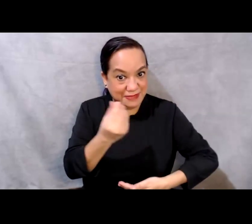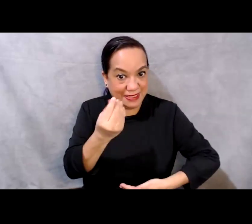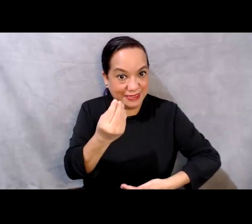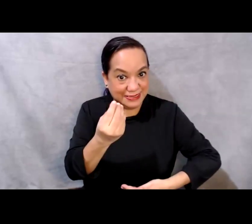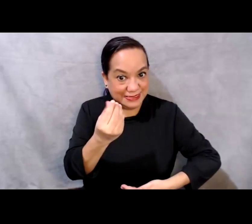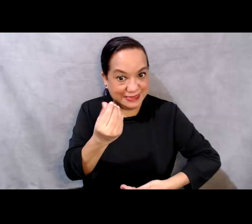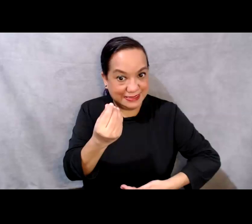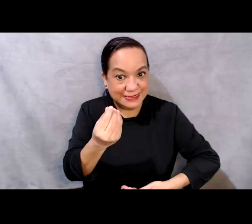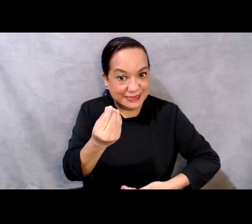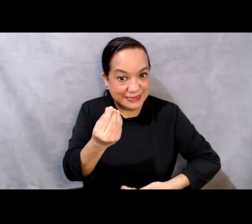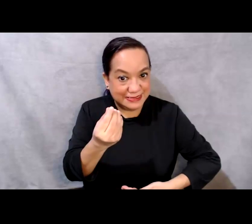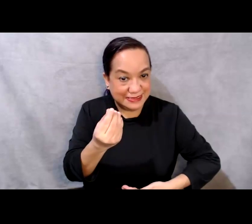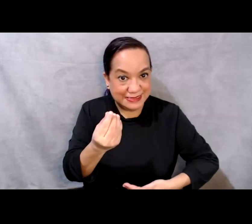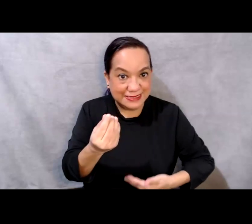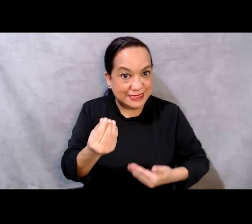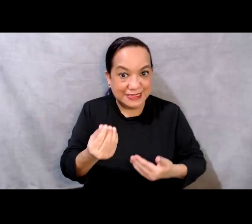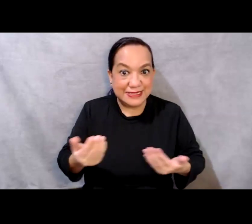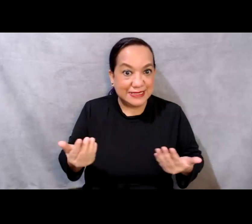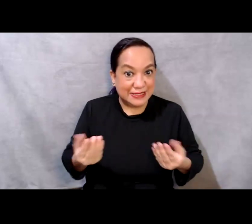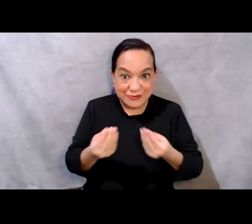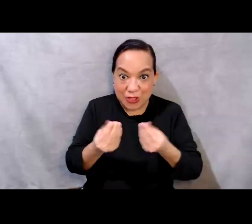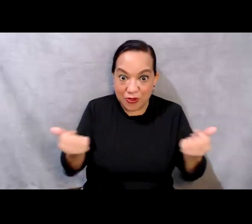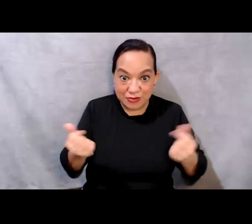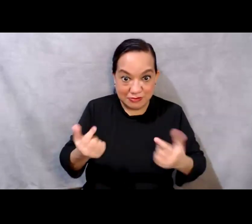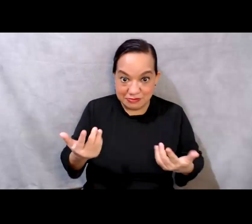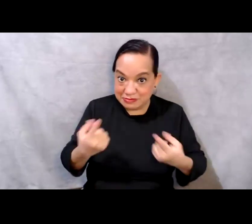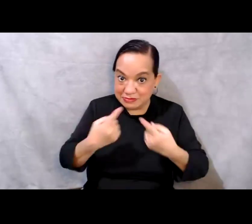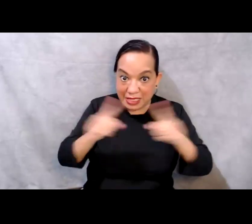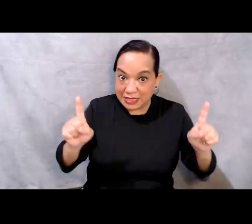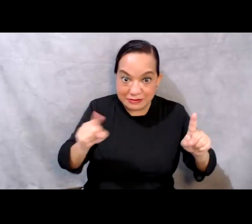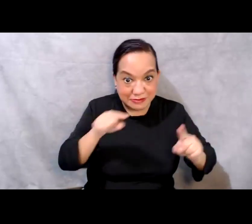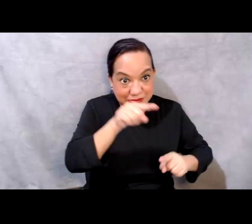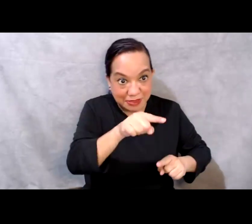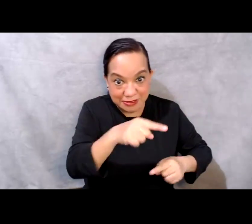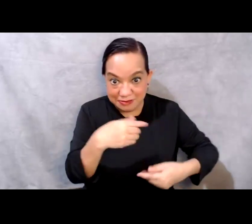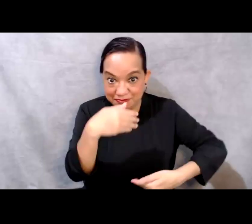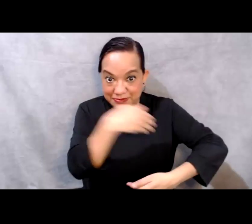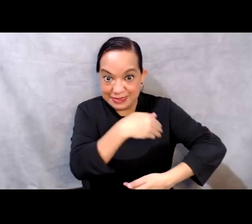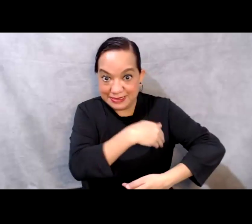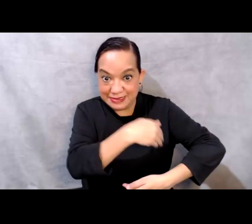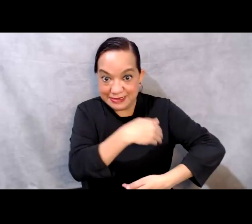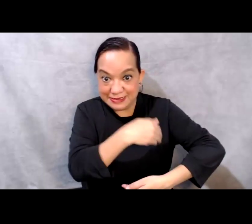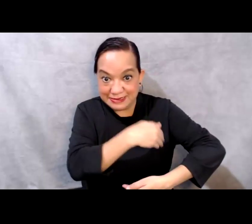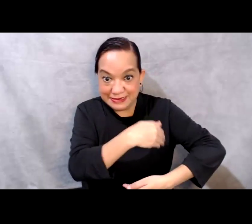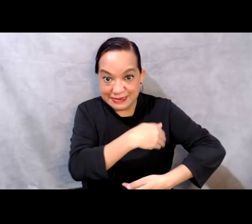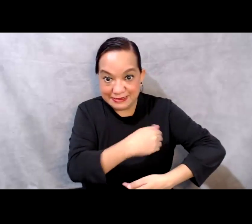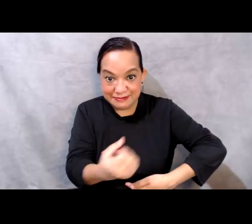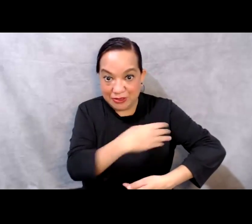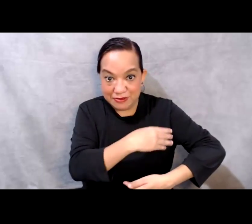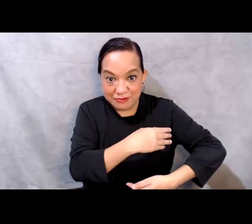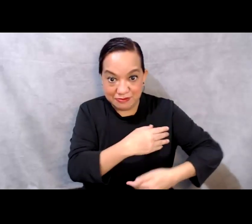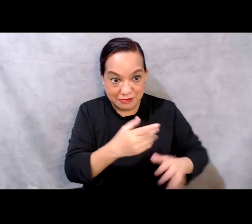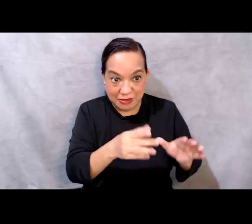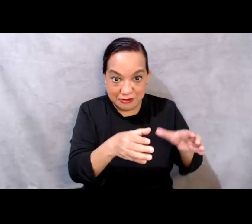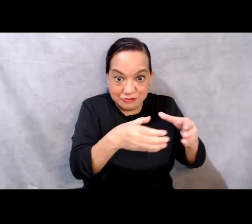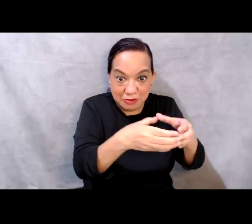I cannot say to the parties in dispute, listen, we've got 1 year to solve this problem. Let's put our issues on the table